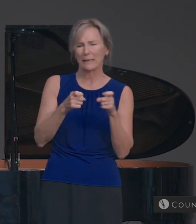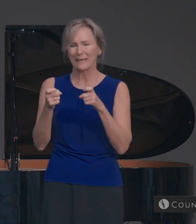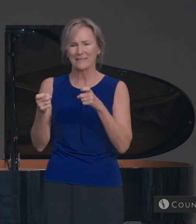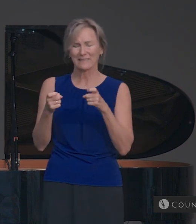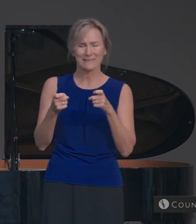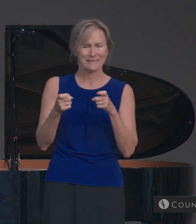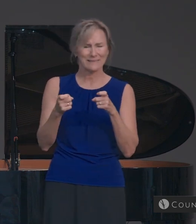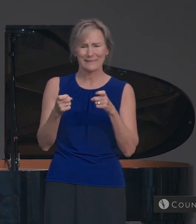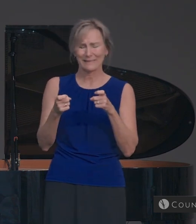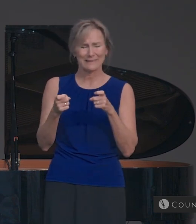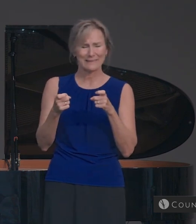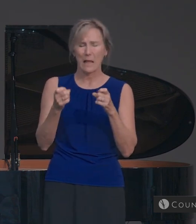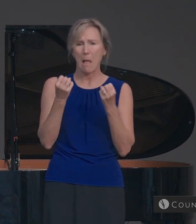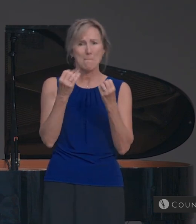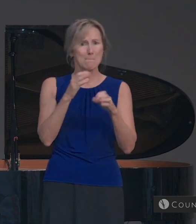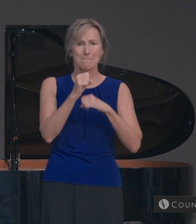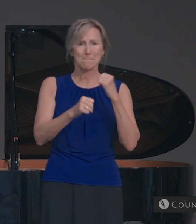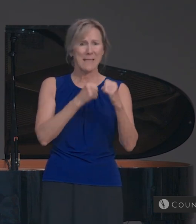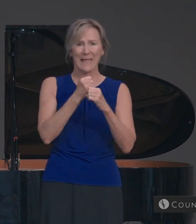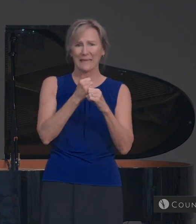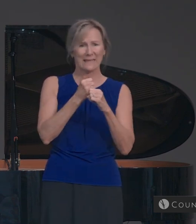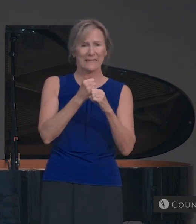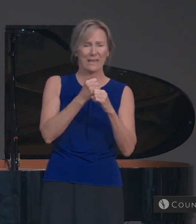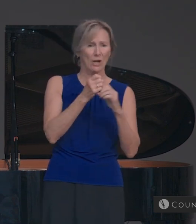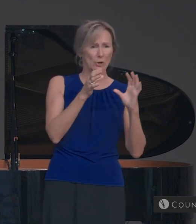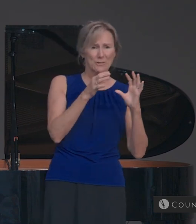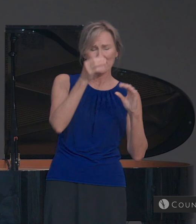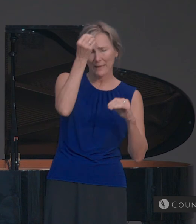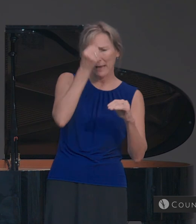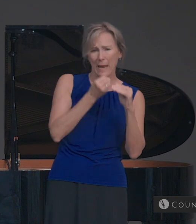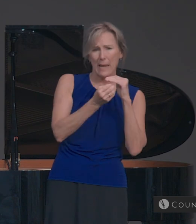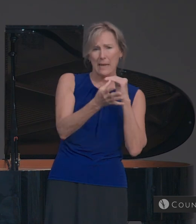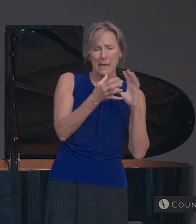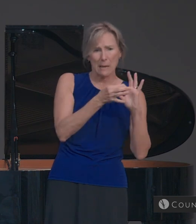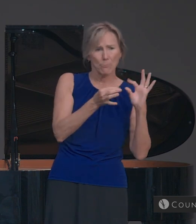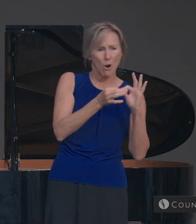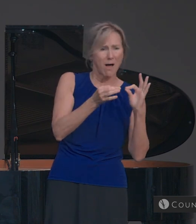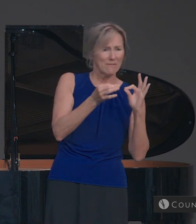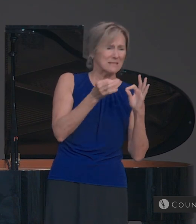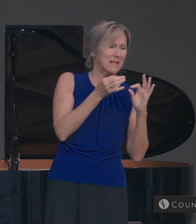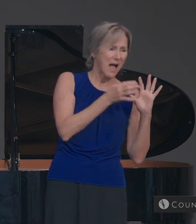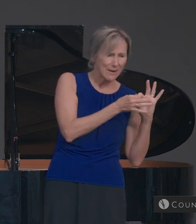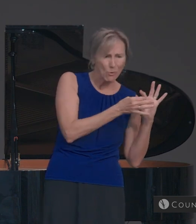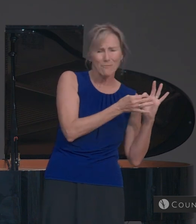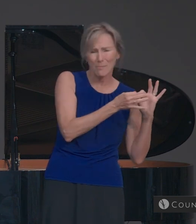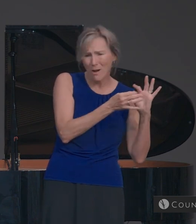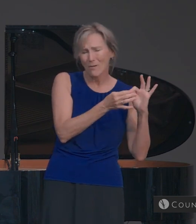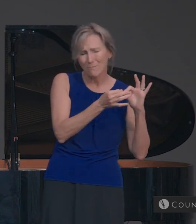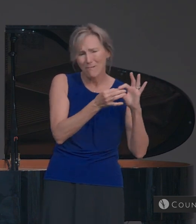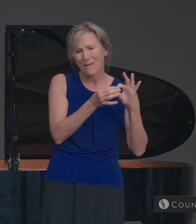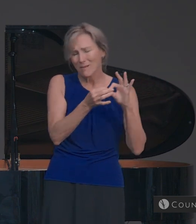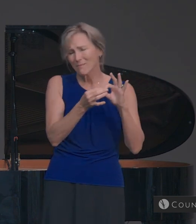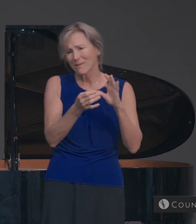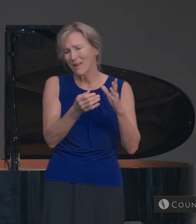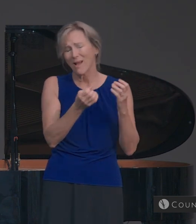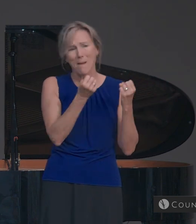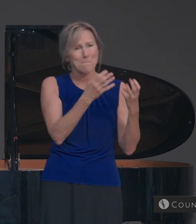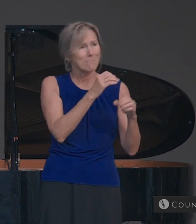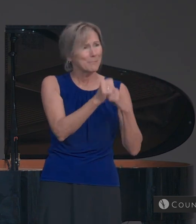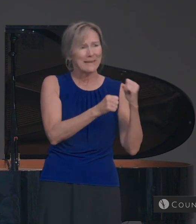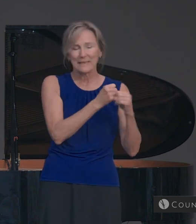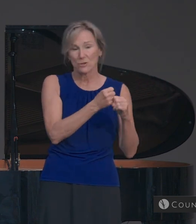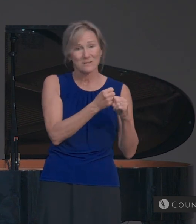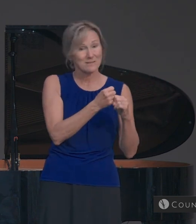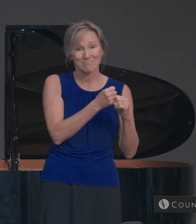Hezekiah reigned before the reforms were implemented. So if you do the math, if he, let's just say he started reigning halfway through Jotham.